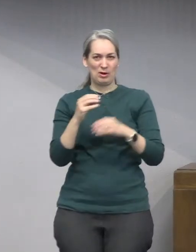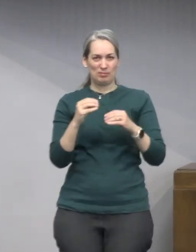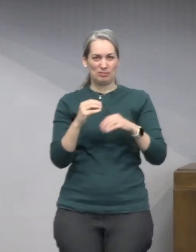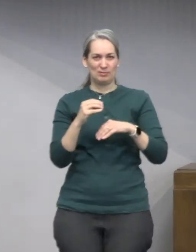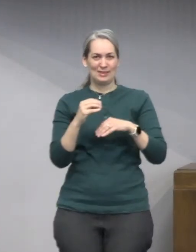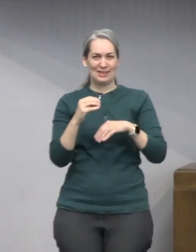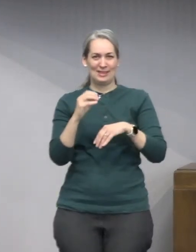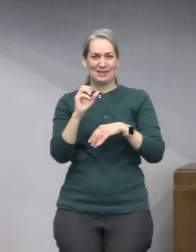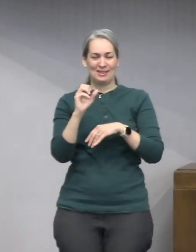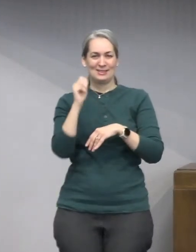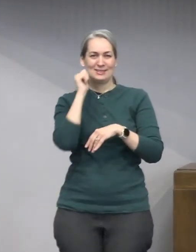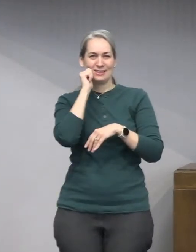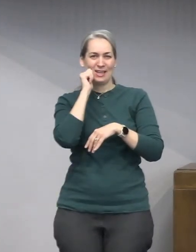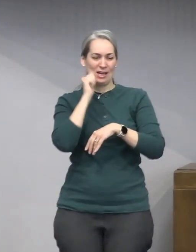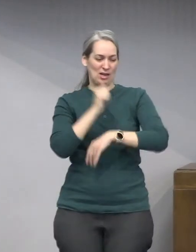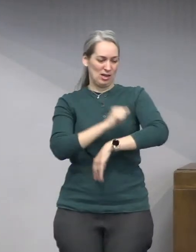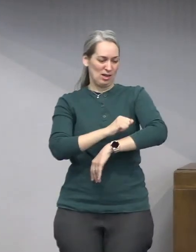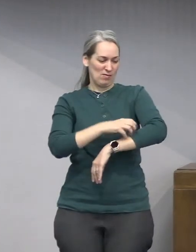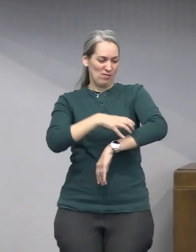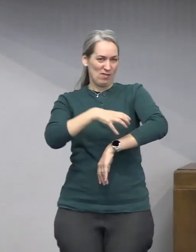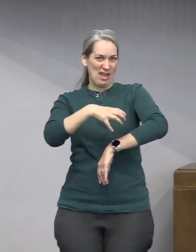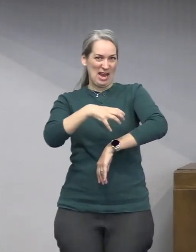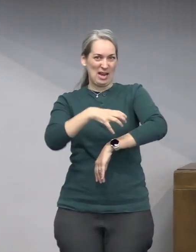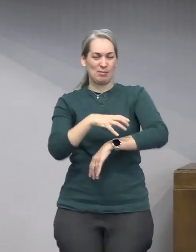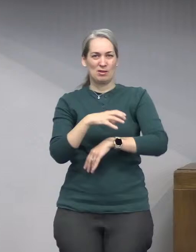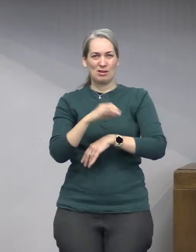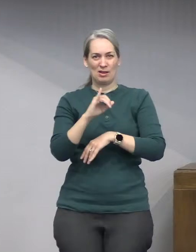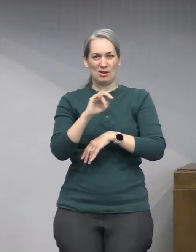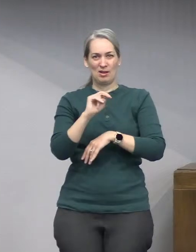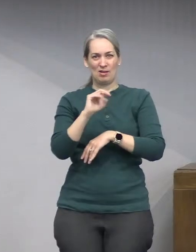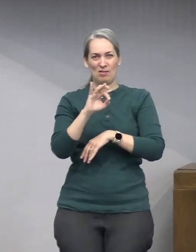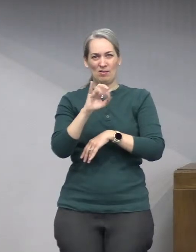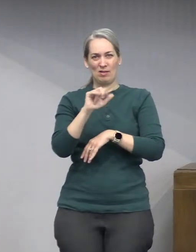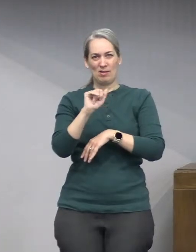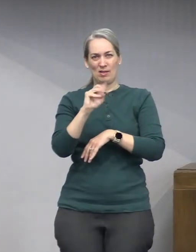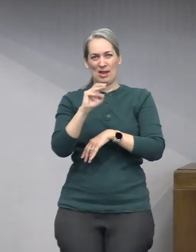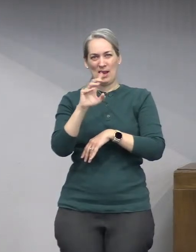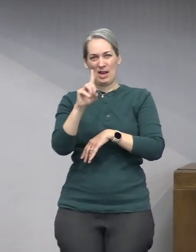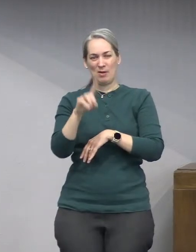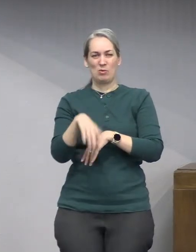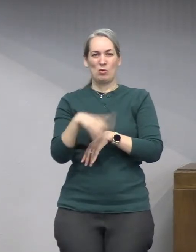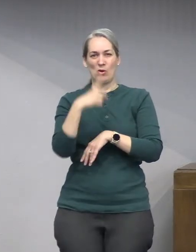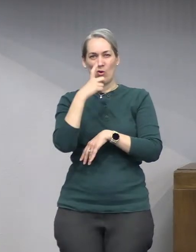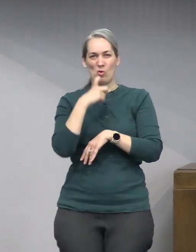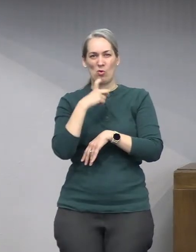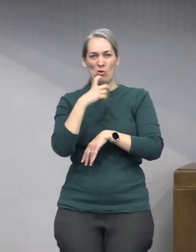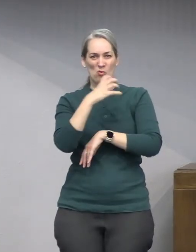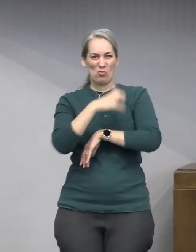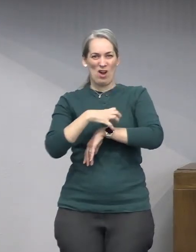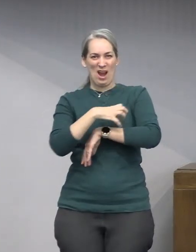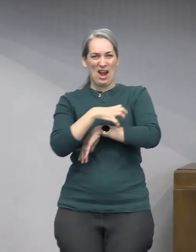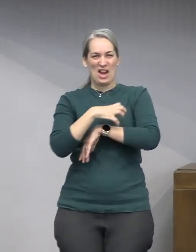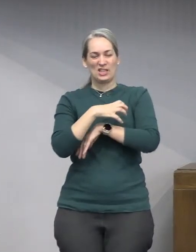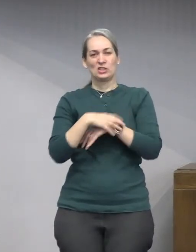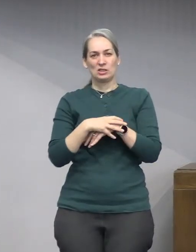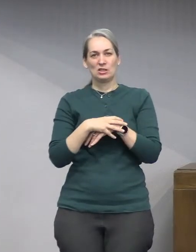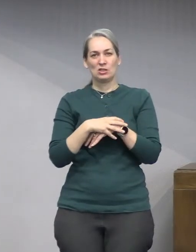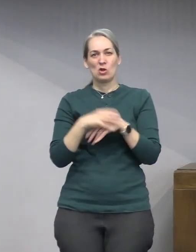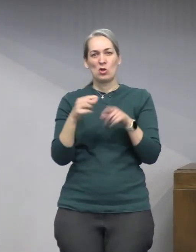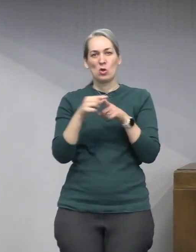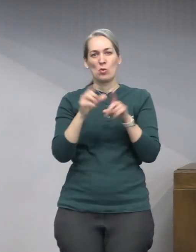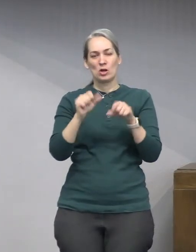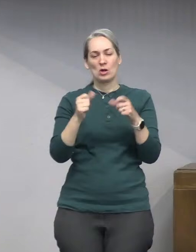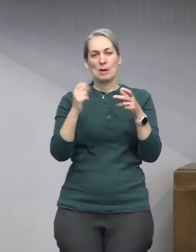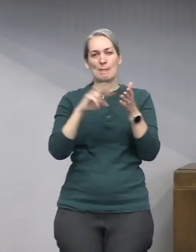of the skin, white spots, pink spots, rash spots. And so there's a lot of things that this term could be describing,